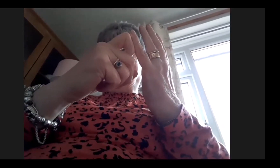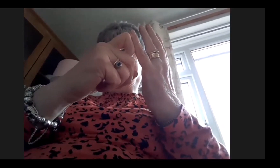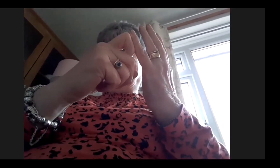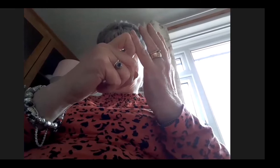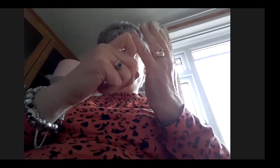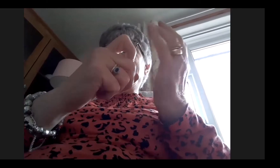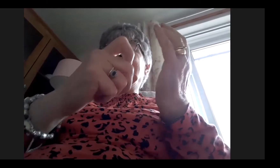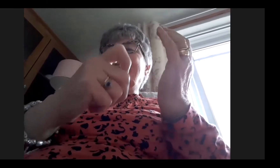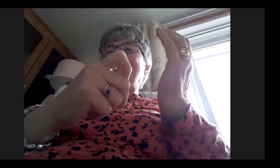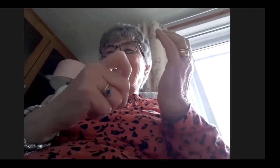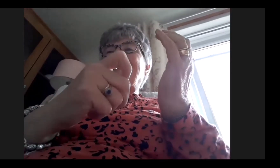Kerry?